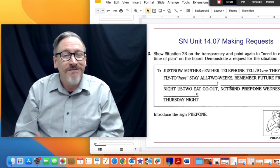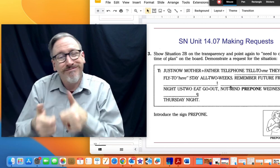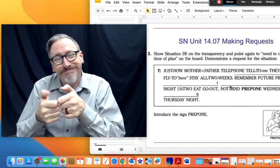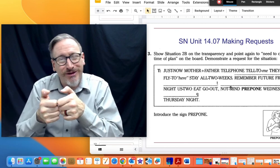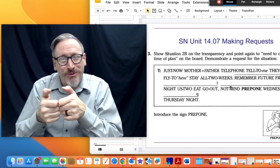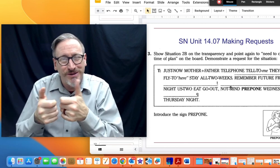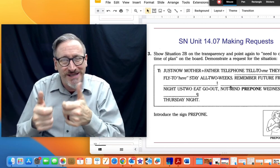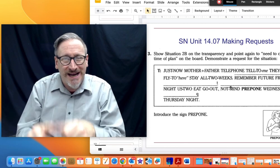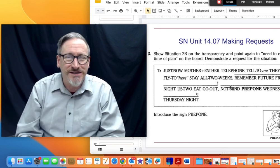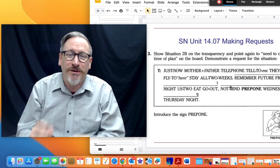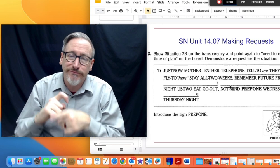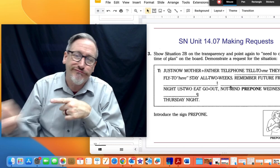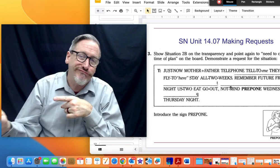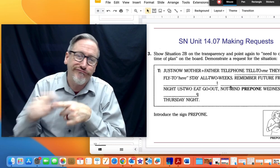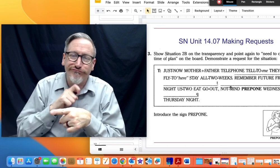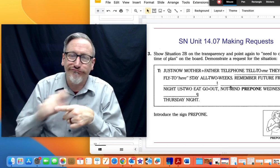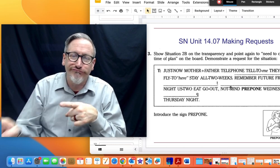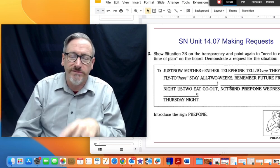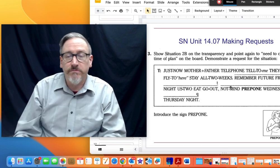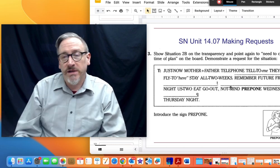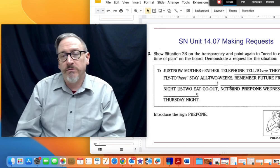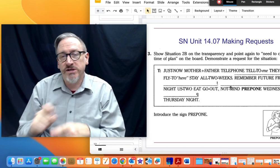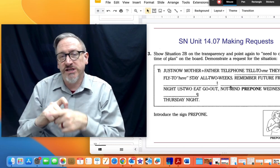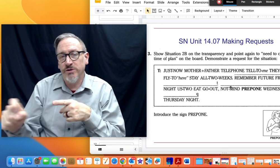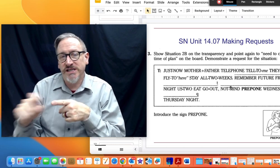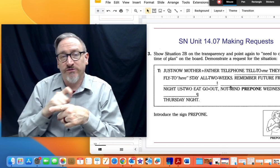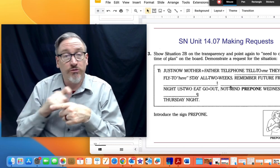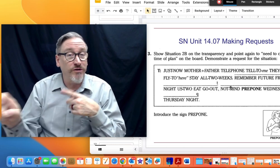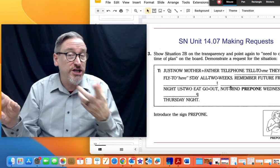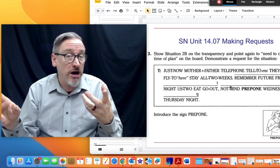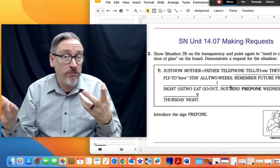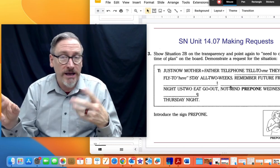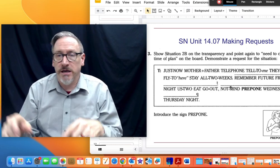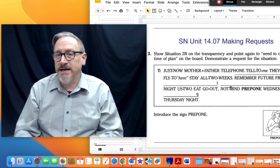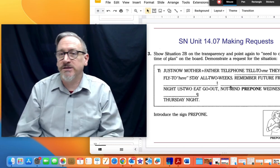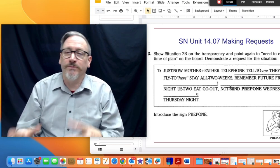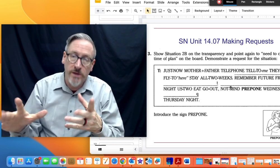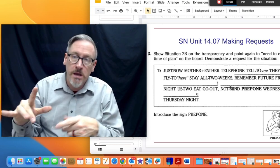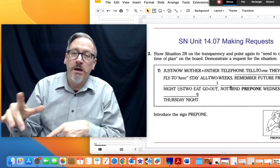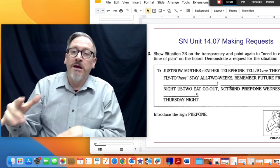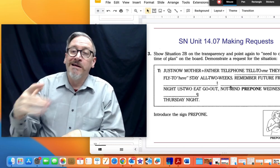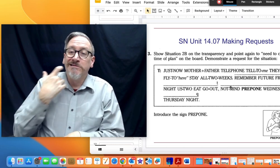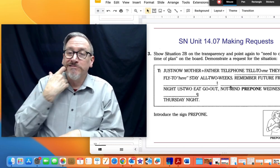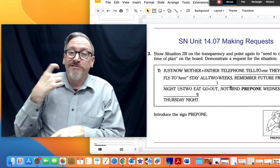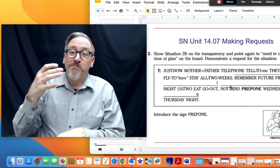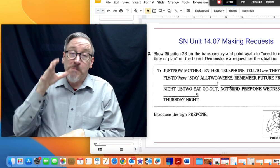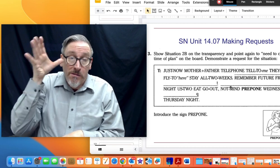know, although we use text, but we still use this for reach out, make contact. So,